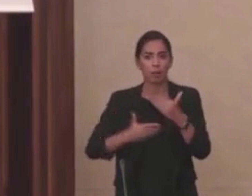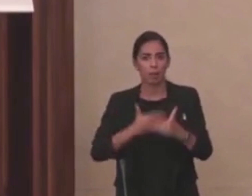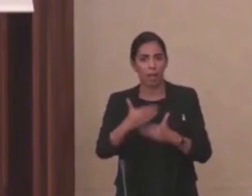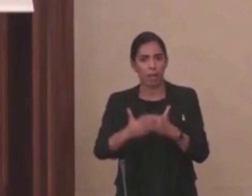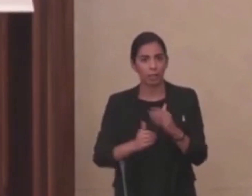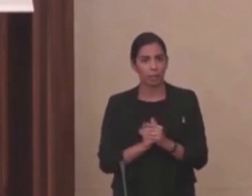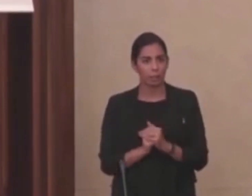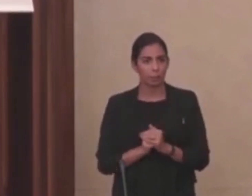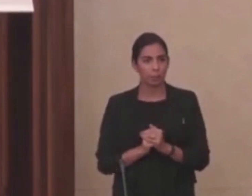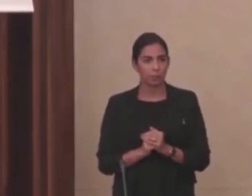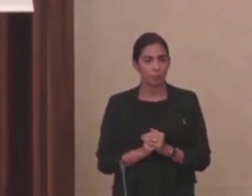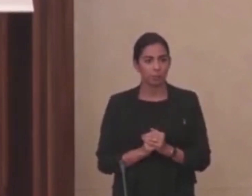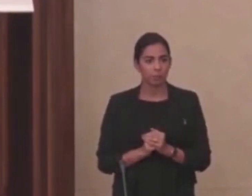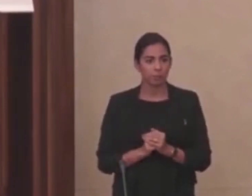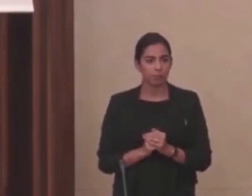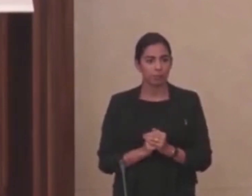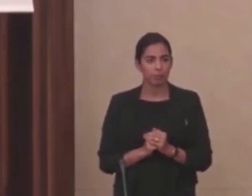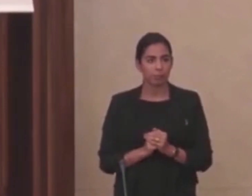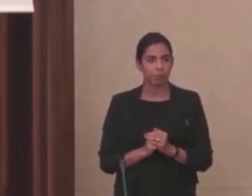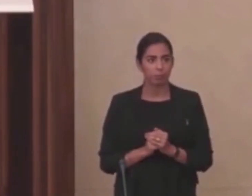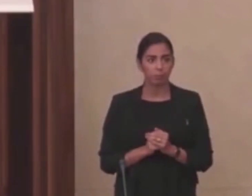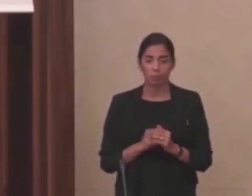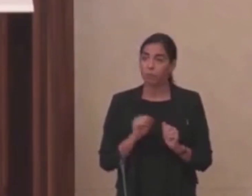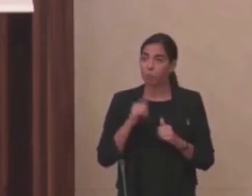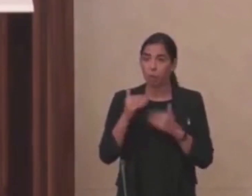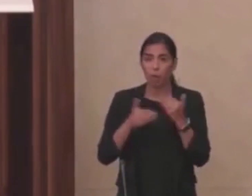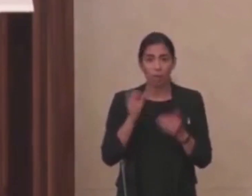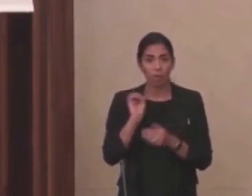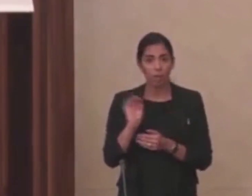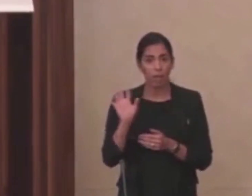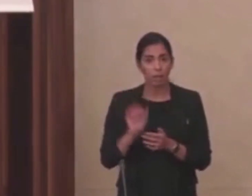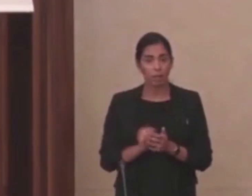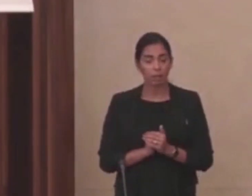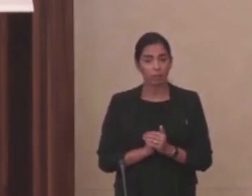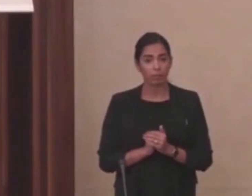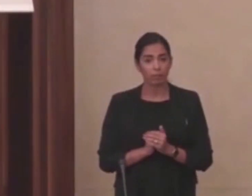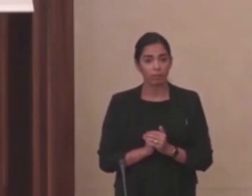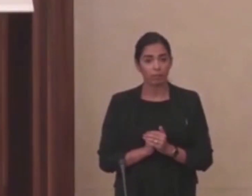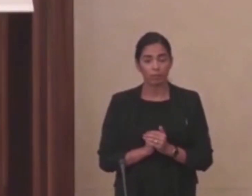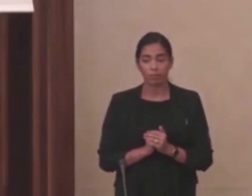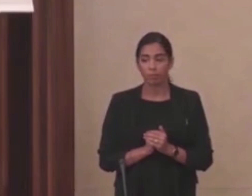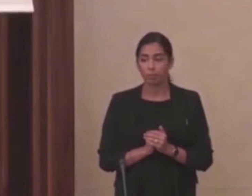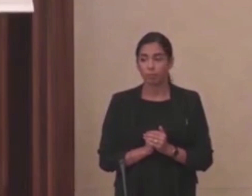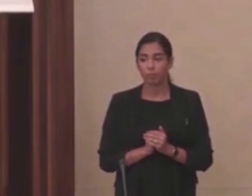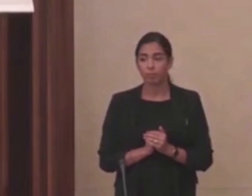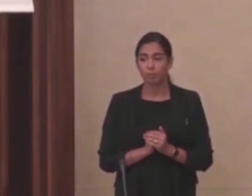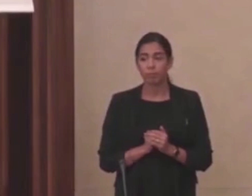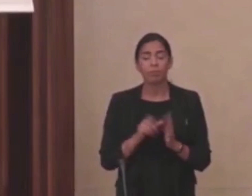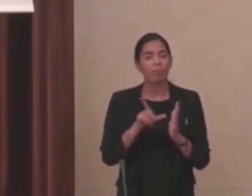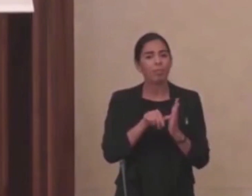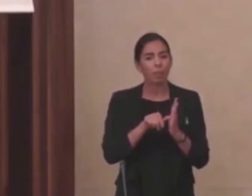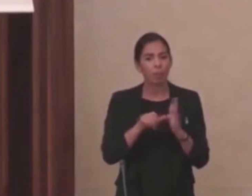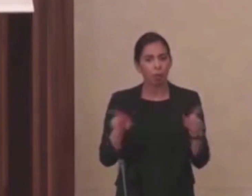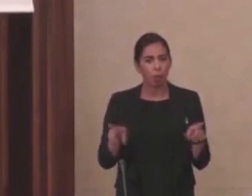tasks and the individual tasks to make home protocols work.